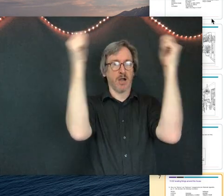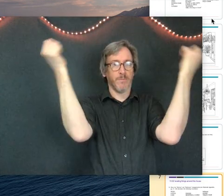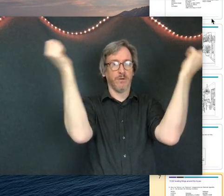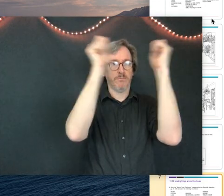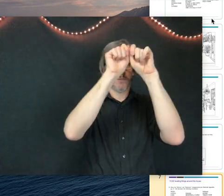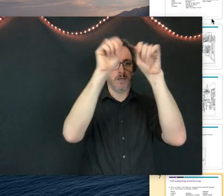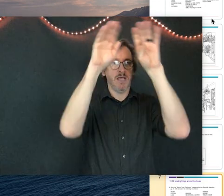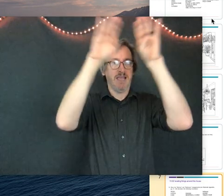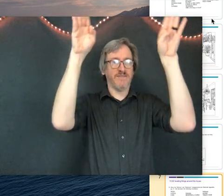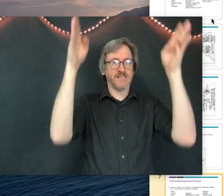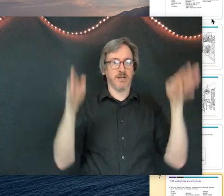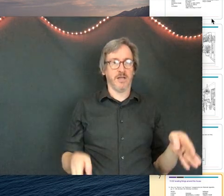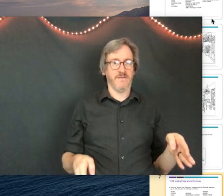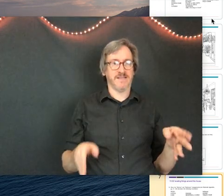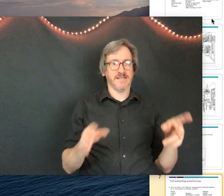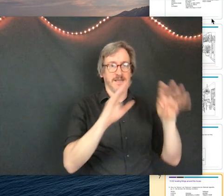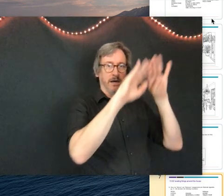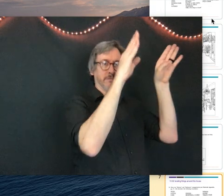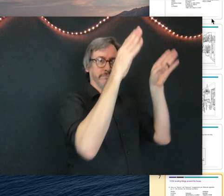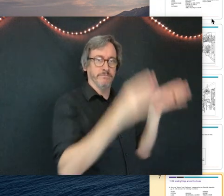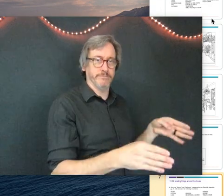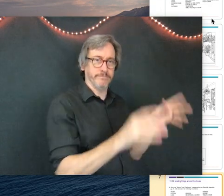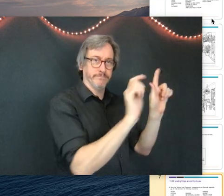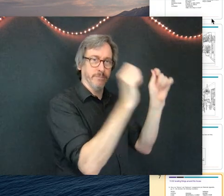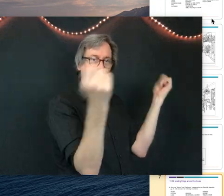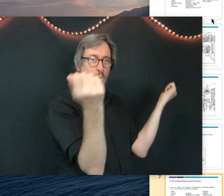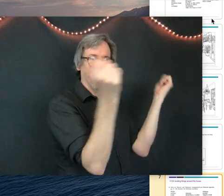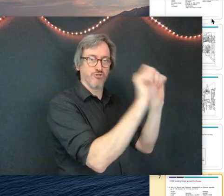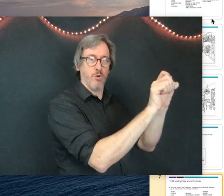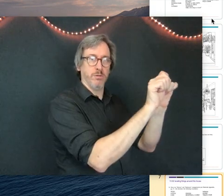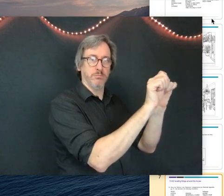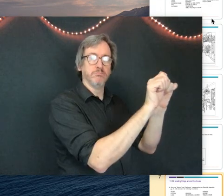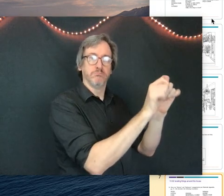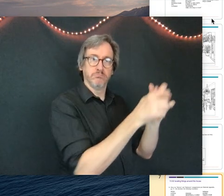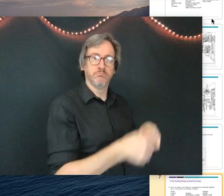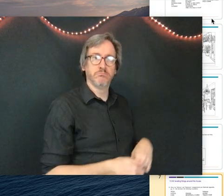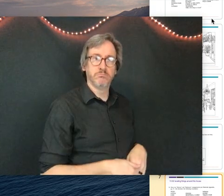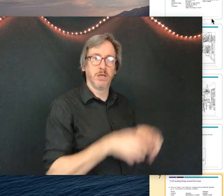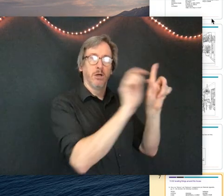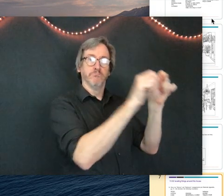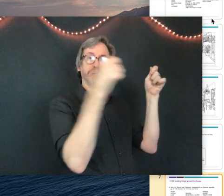Cabinet or cupboard. If it's like a wardrobe.